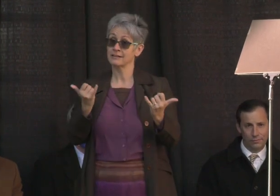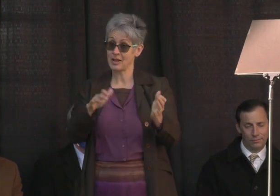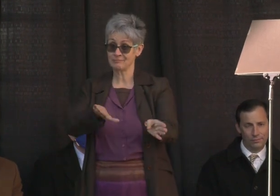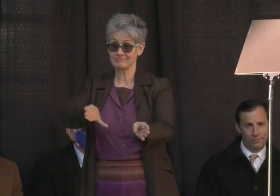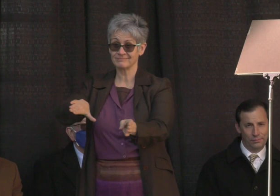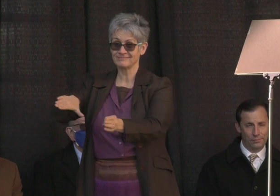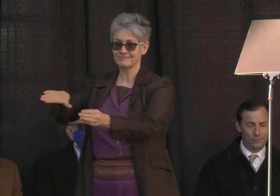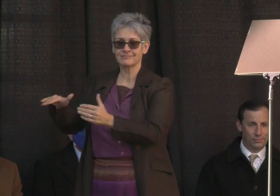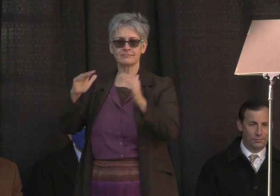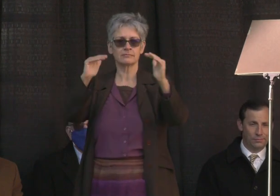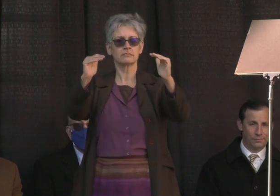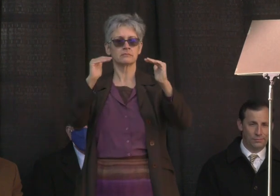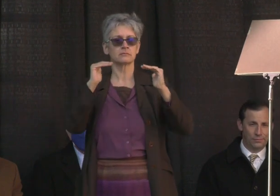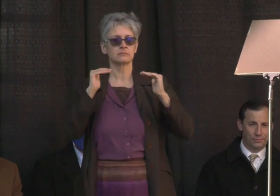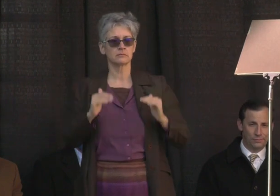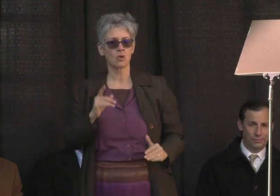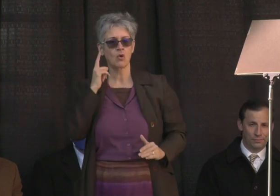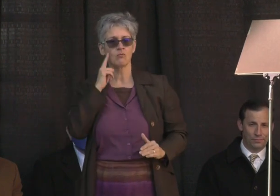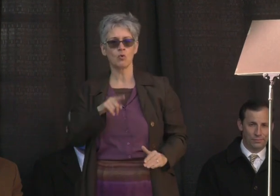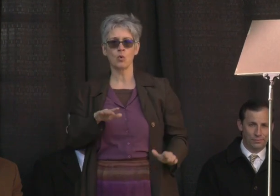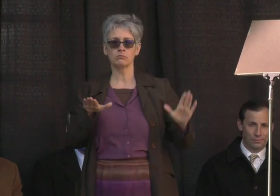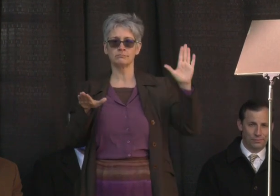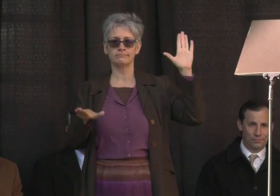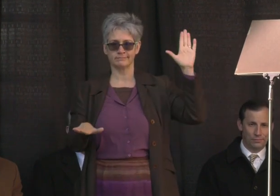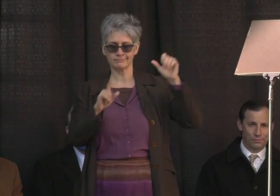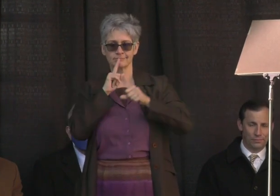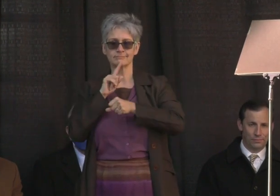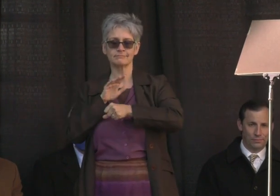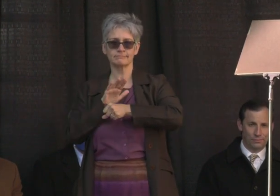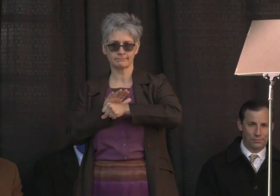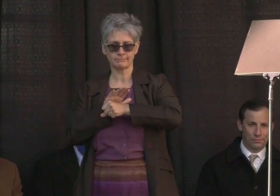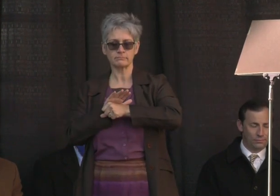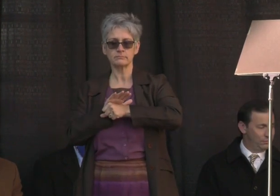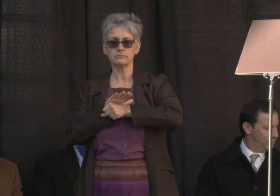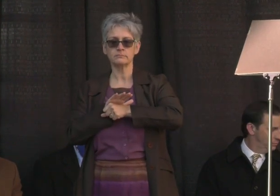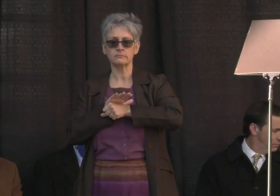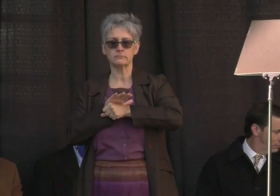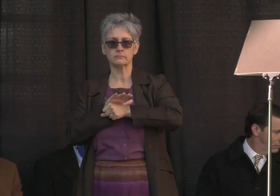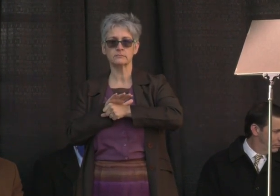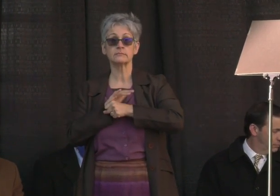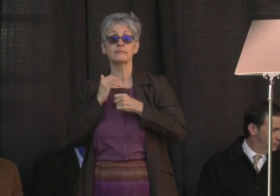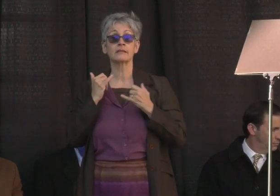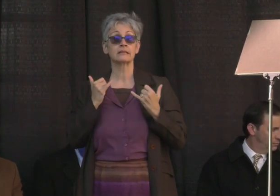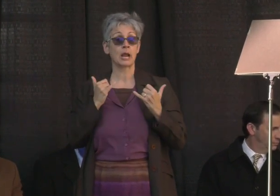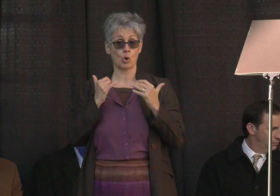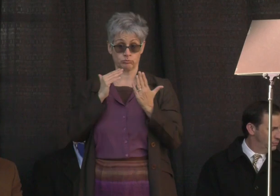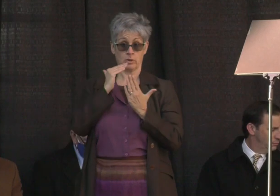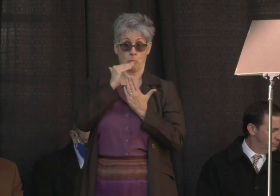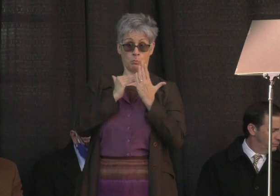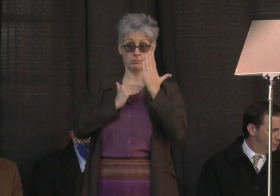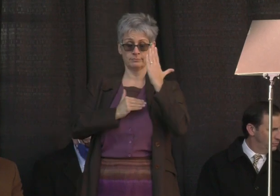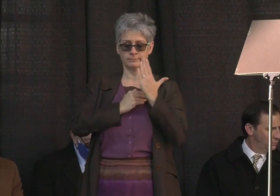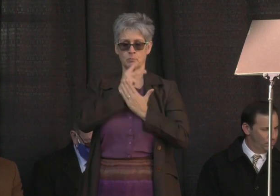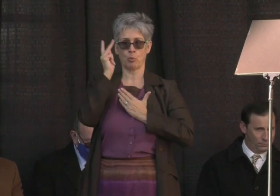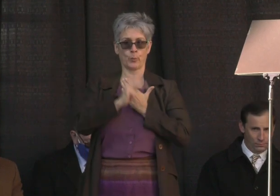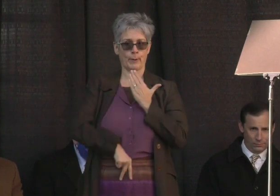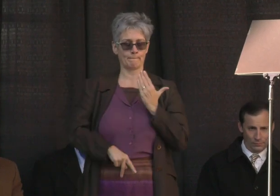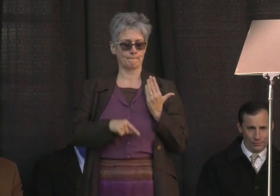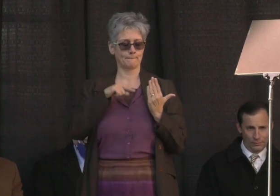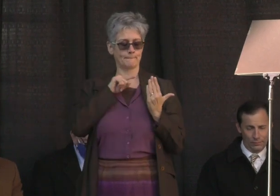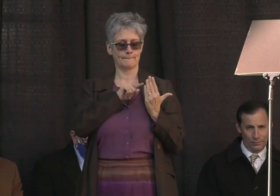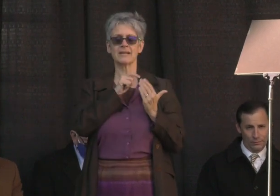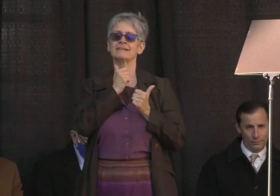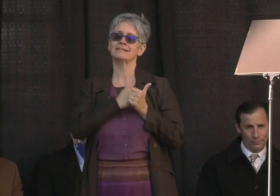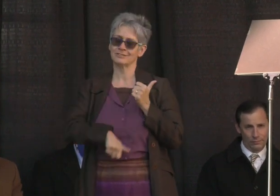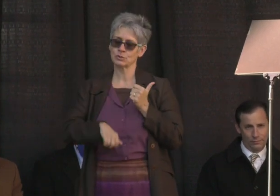into our period for the oaths of office, which will be administered now as outlined on your program. Each elected official